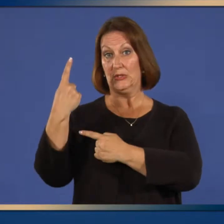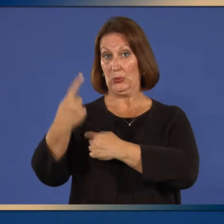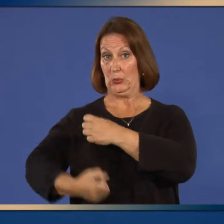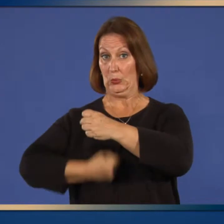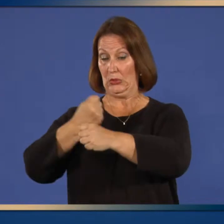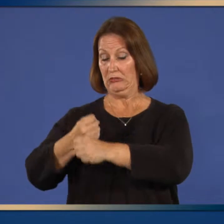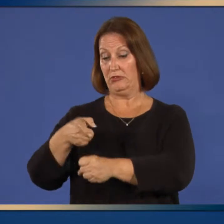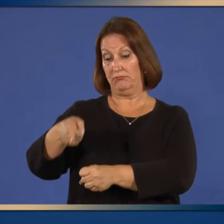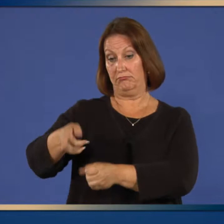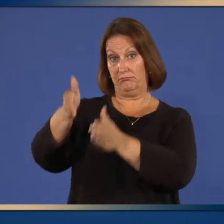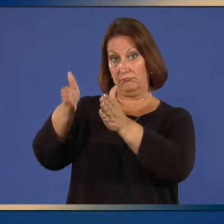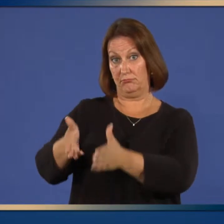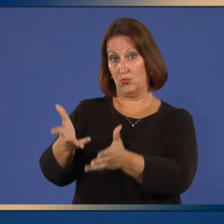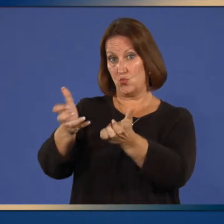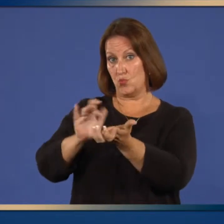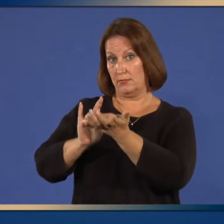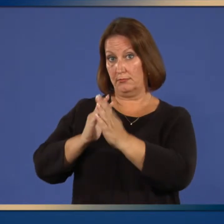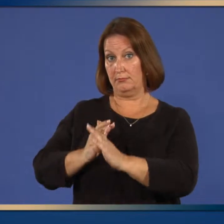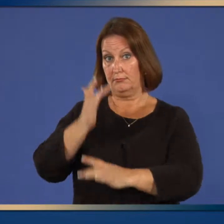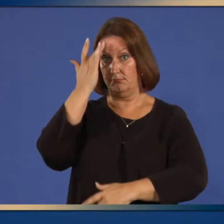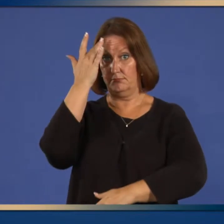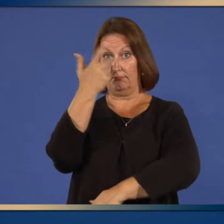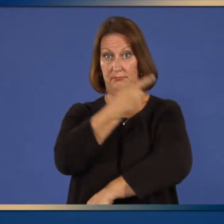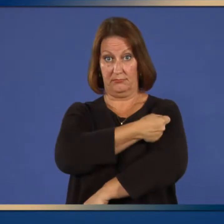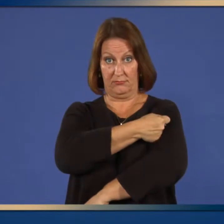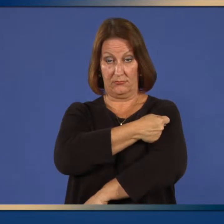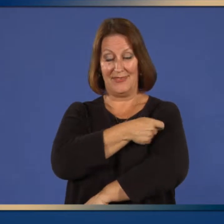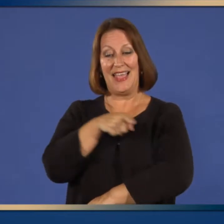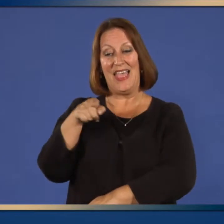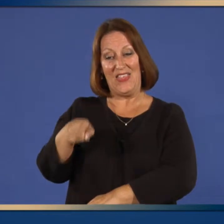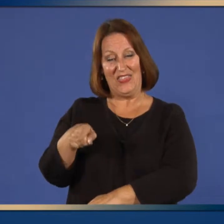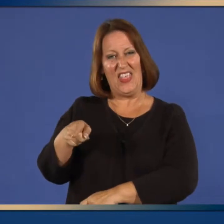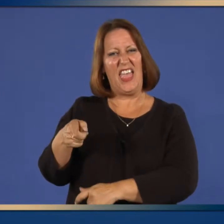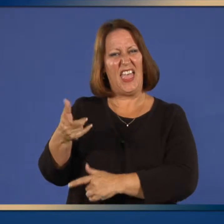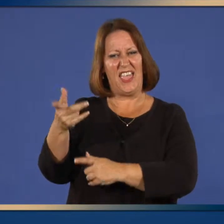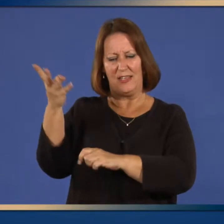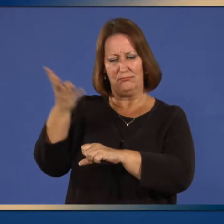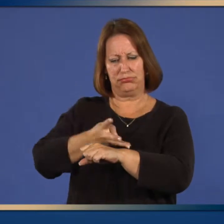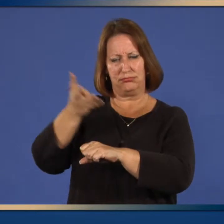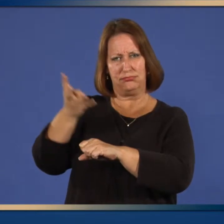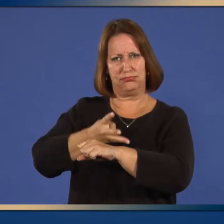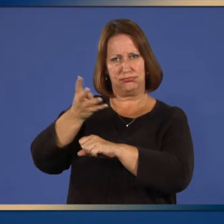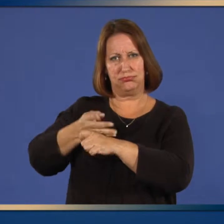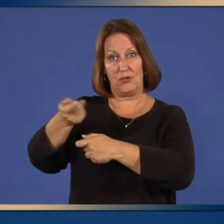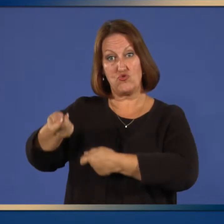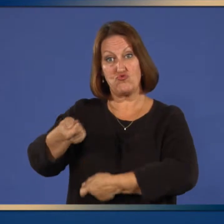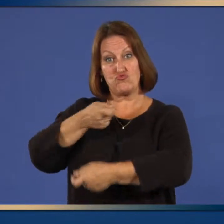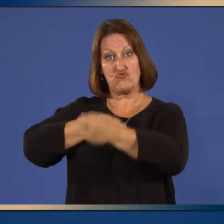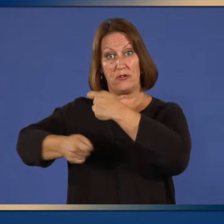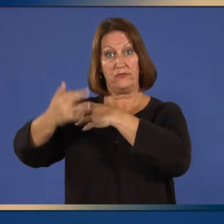Nine, in the past year, has the child received a transfusion of blood